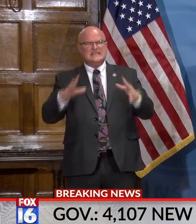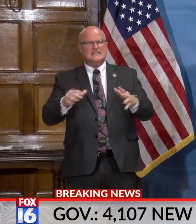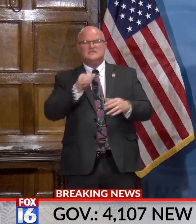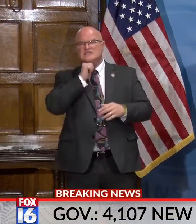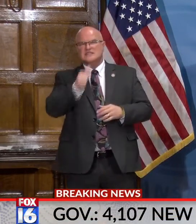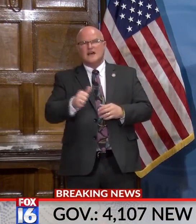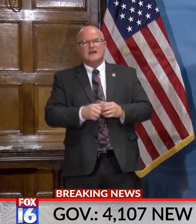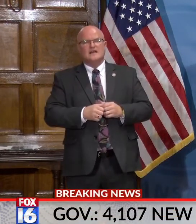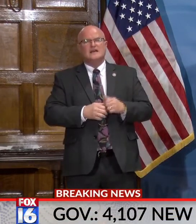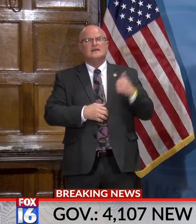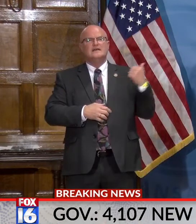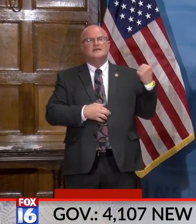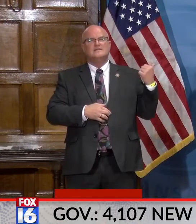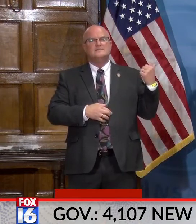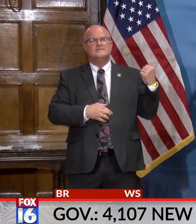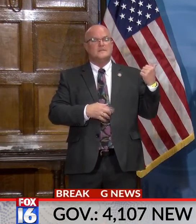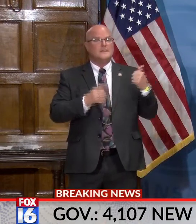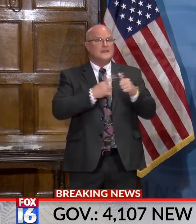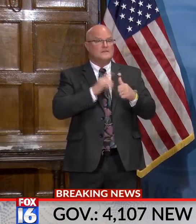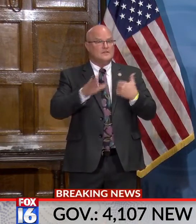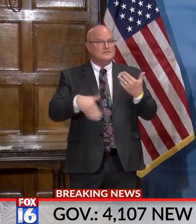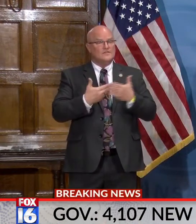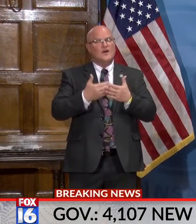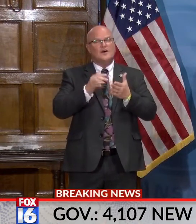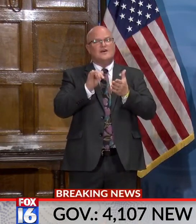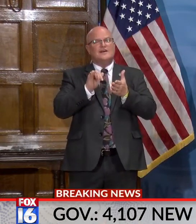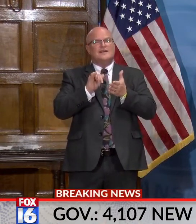in? Well, first of all, the